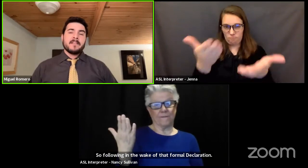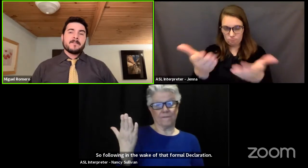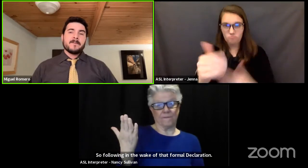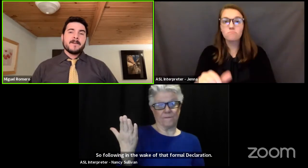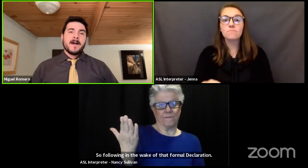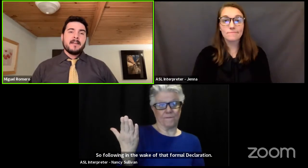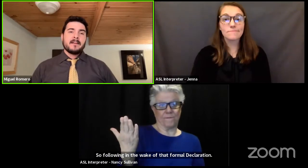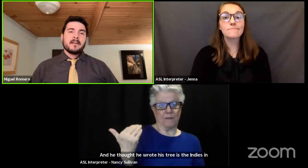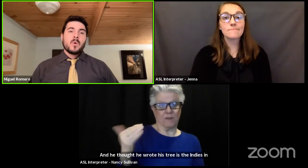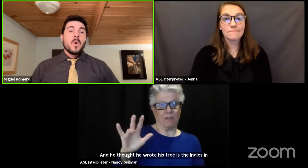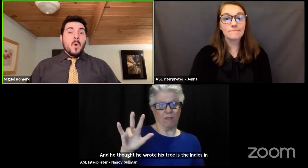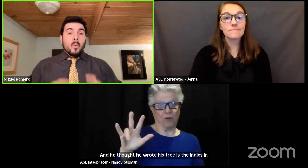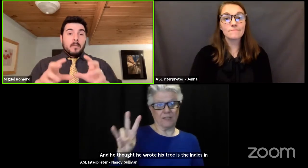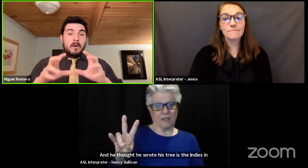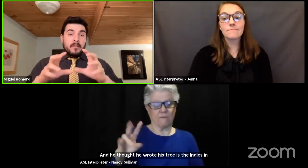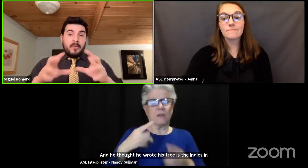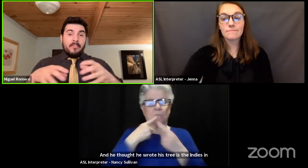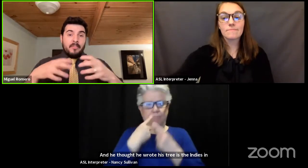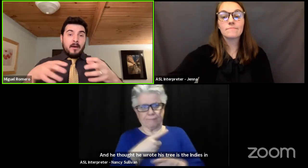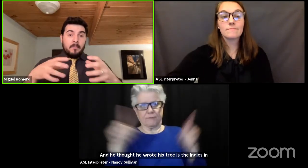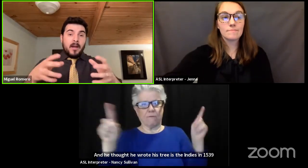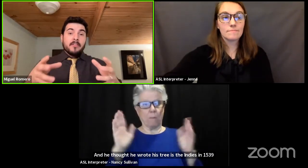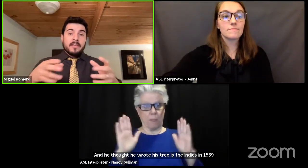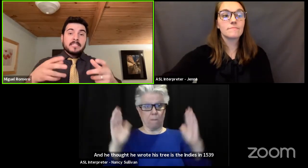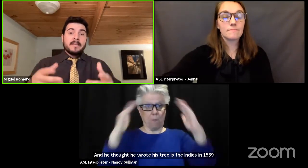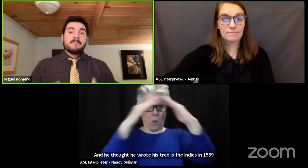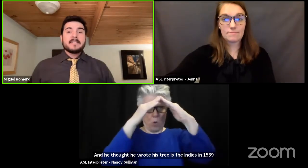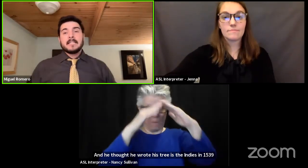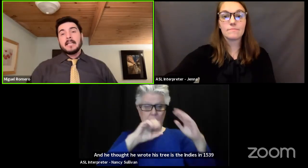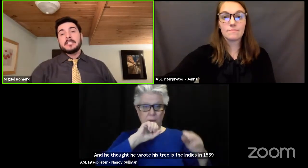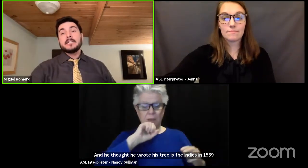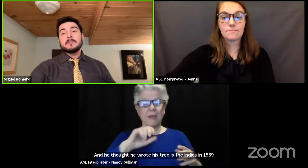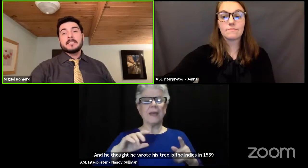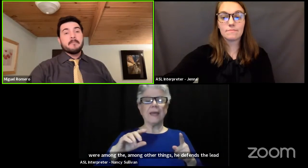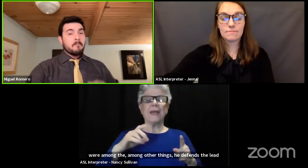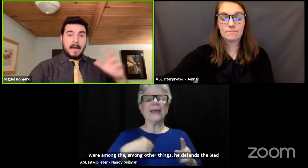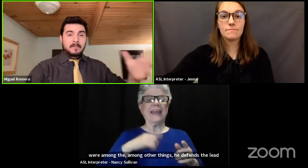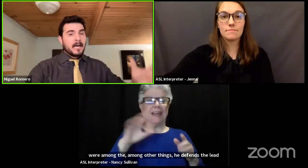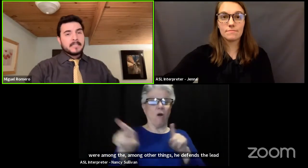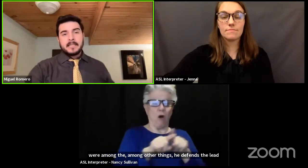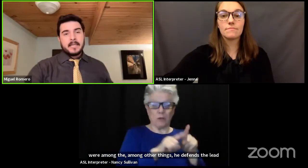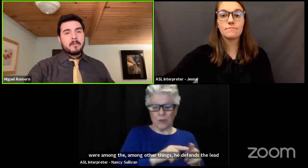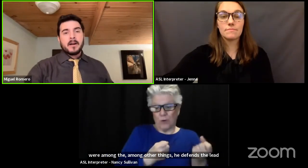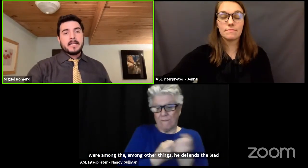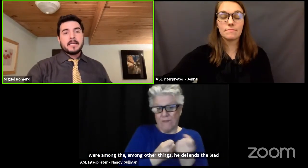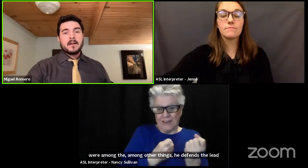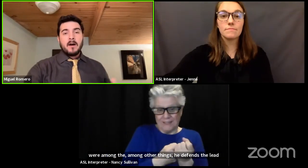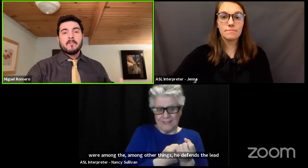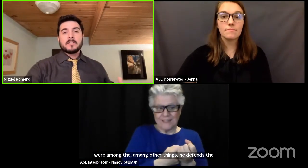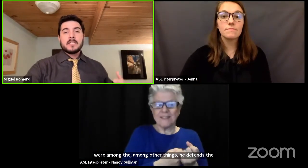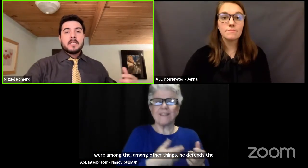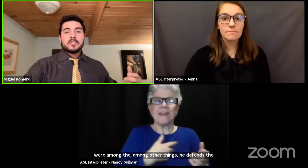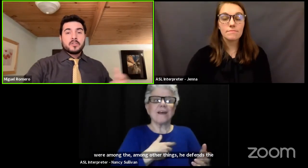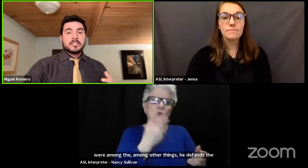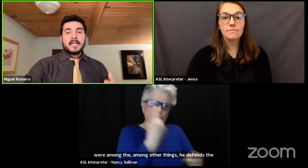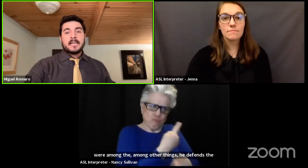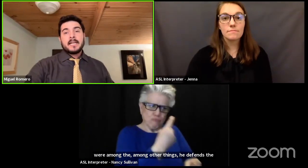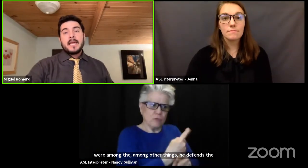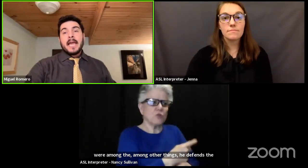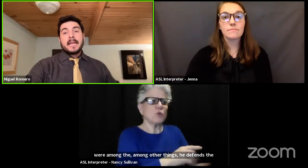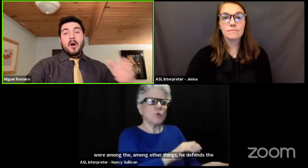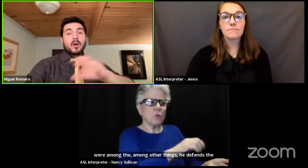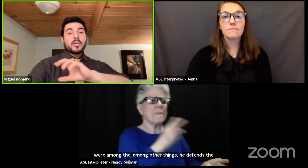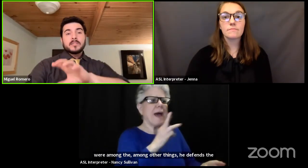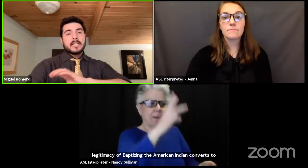in 1539, where among other things, he defends the legitimacy of baptizing the Amerindian converts to